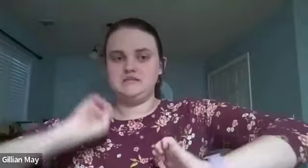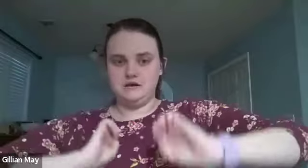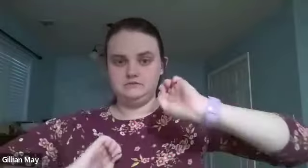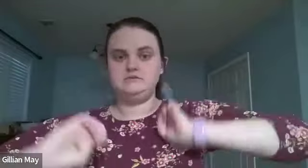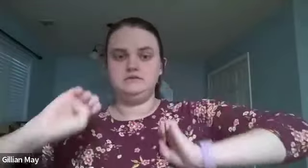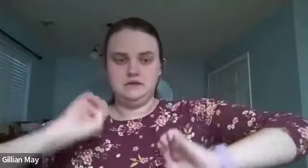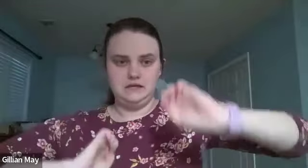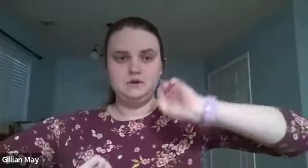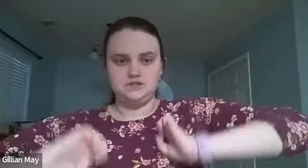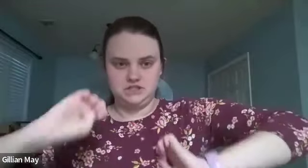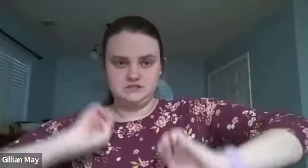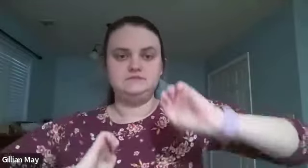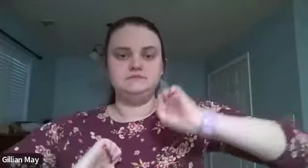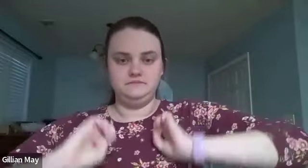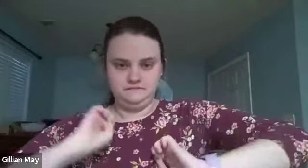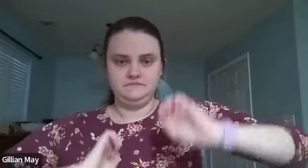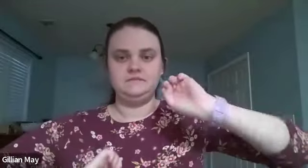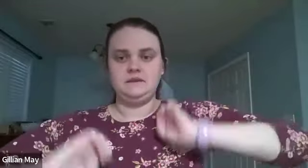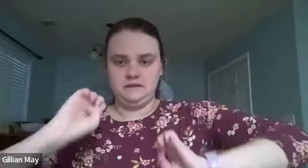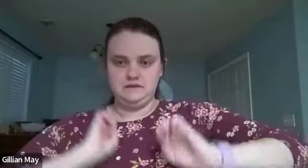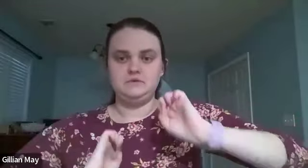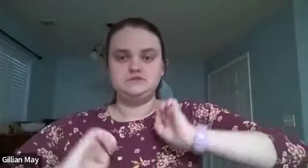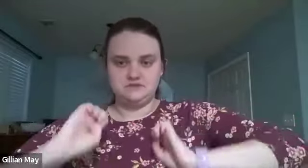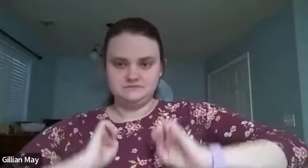down. Emotion. Emotion.